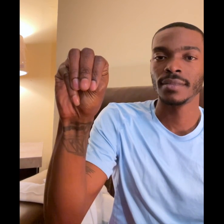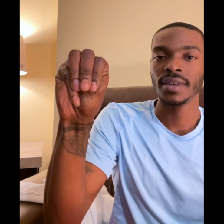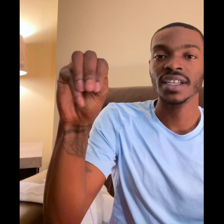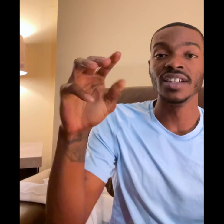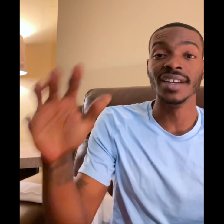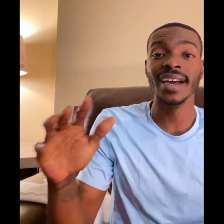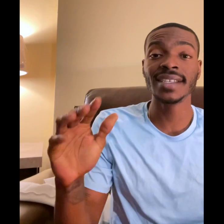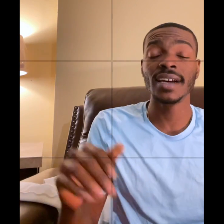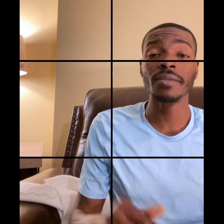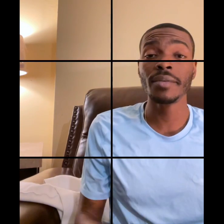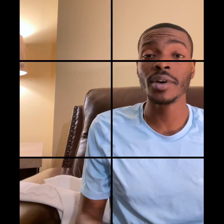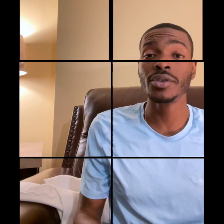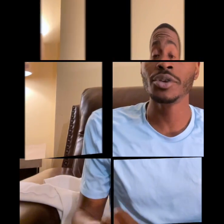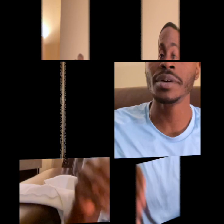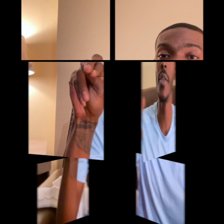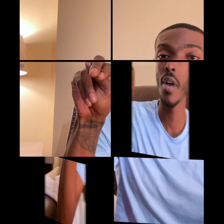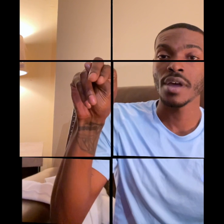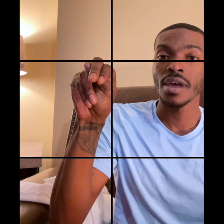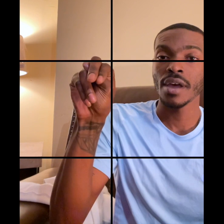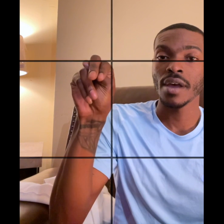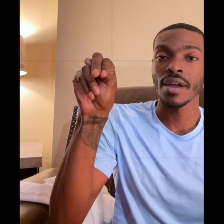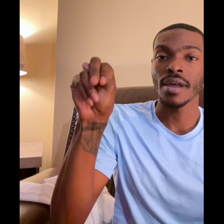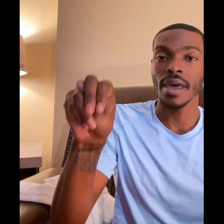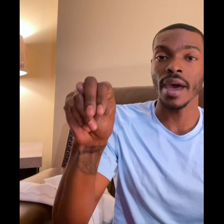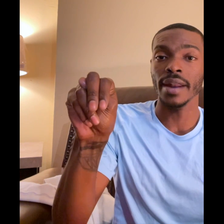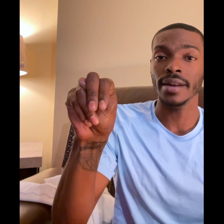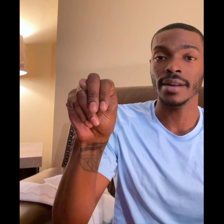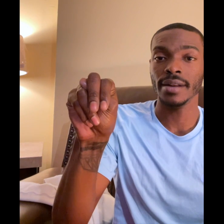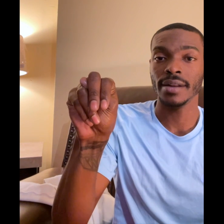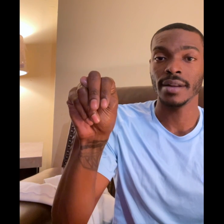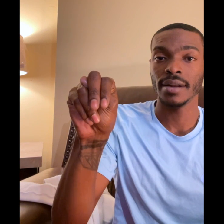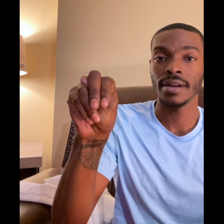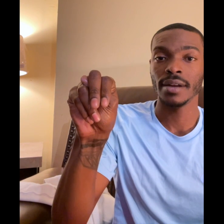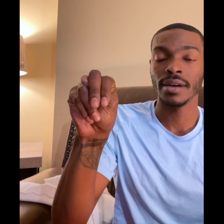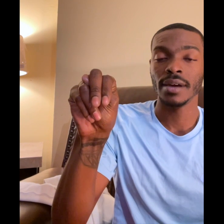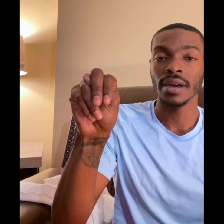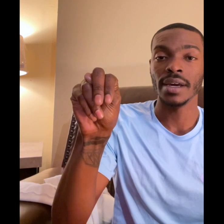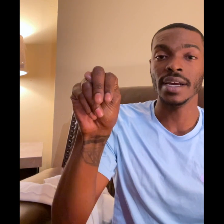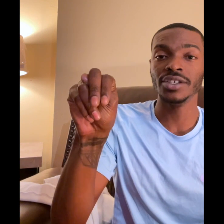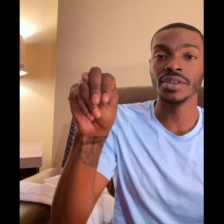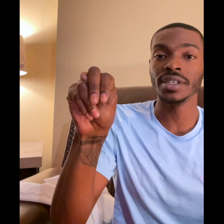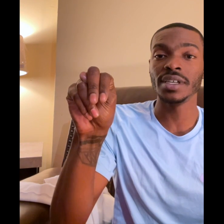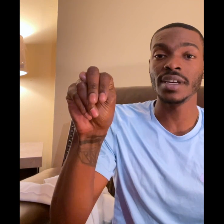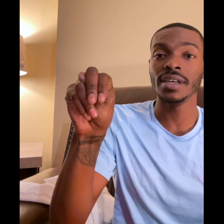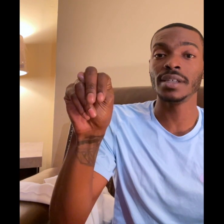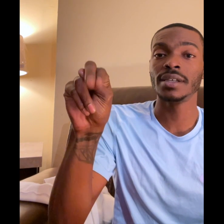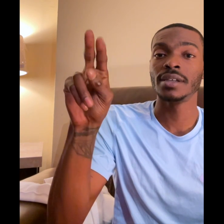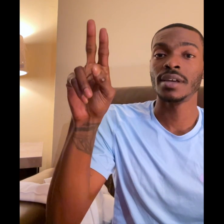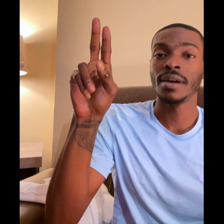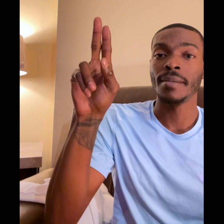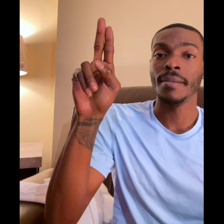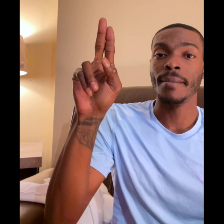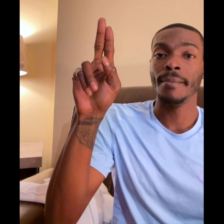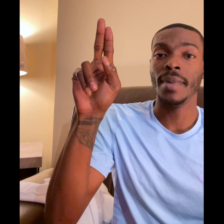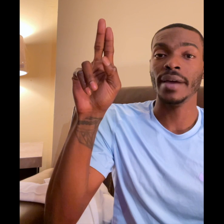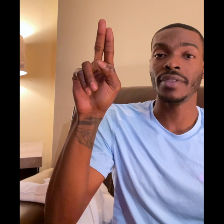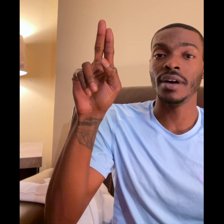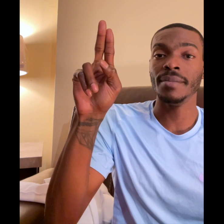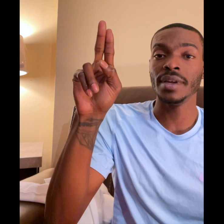So the next time what we're going to do is N. And as you can see is my thumb is